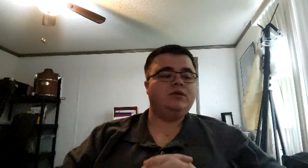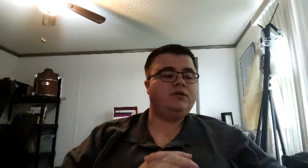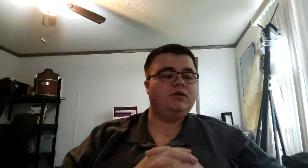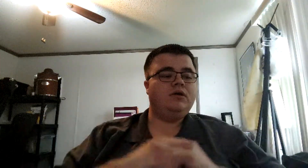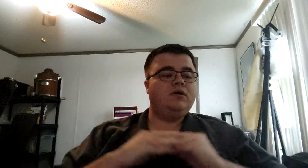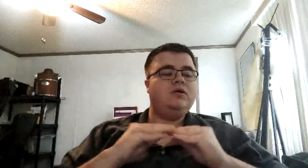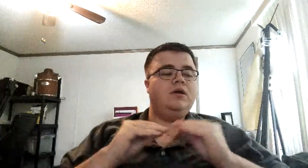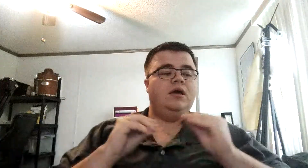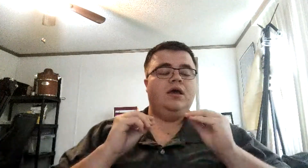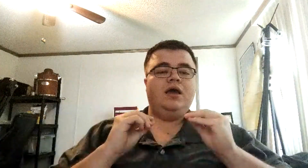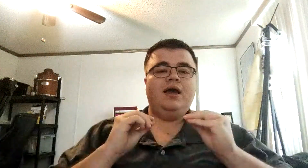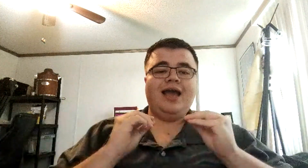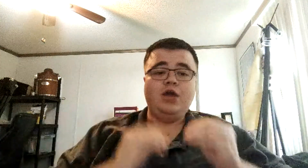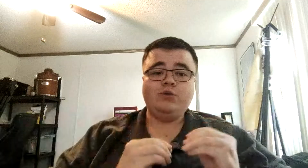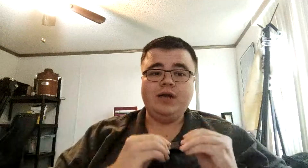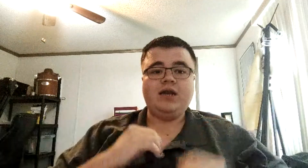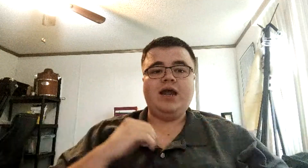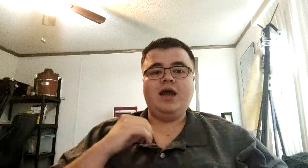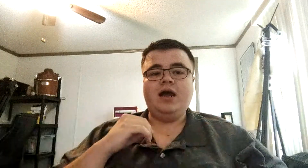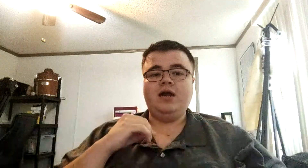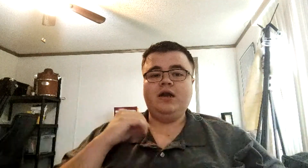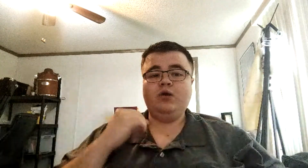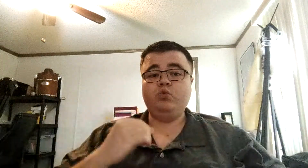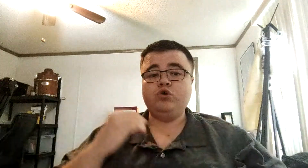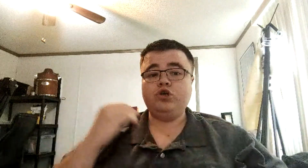Thomas Gallaudet and Edward